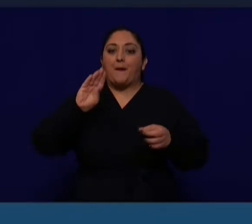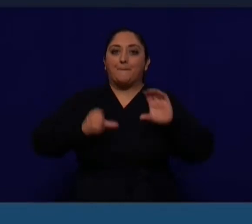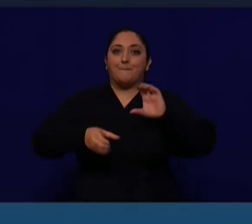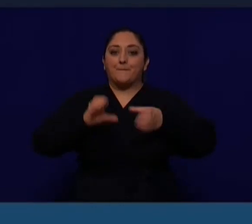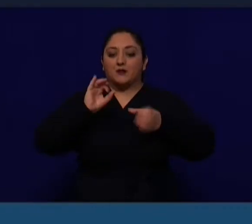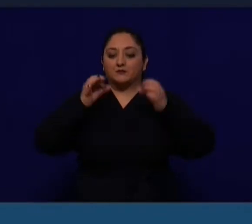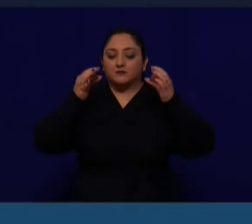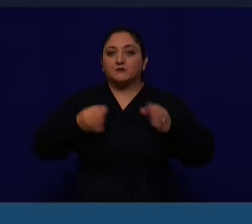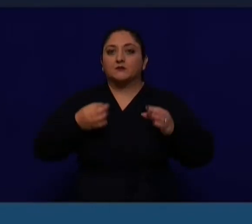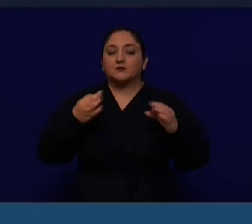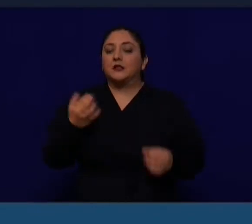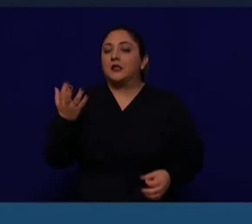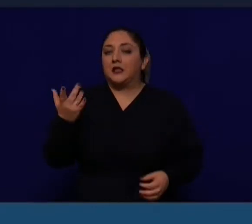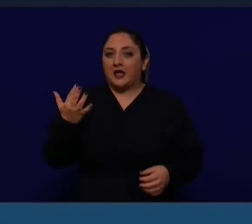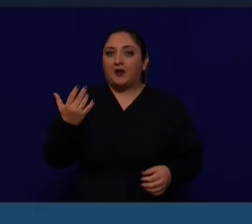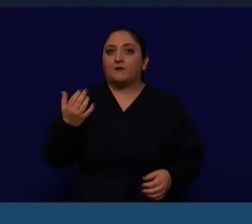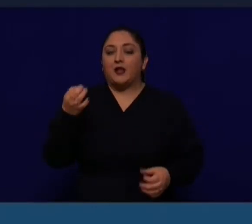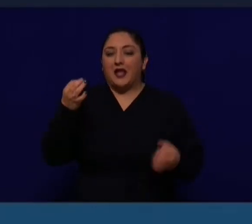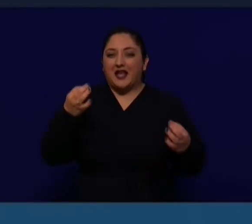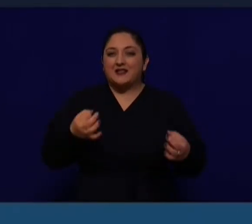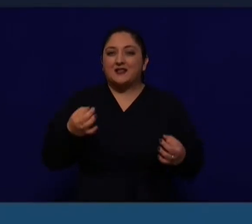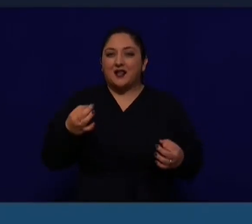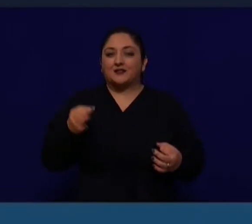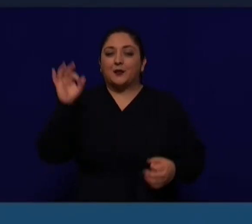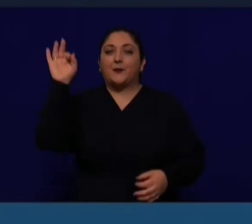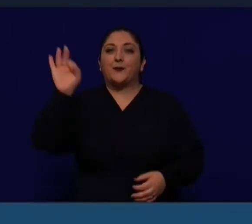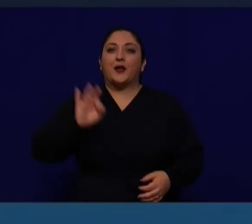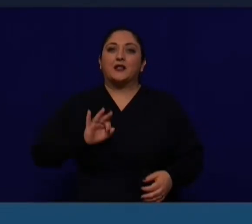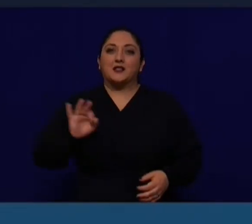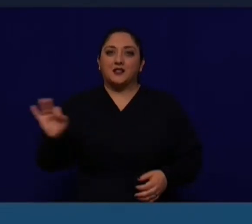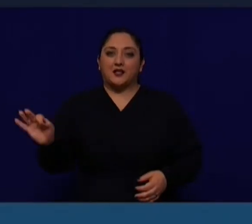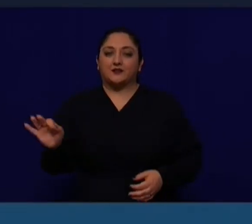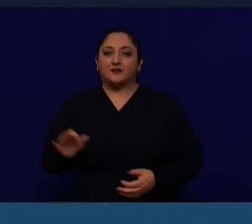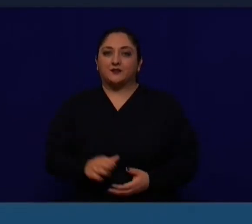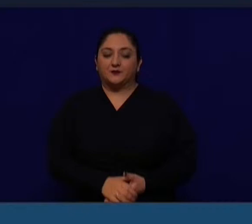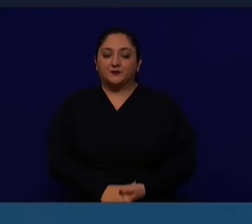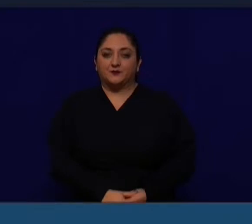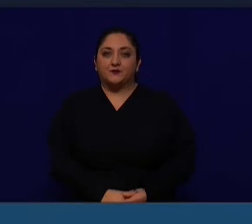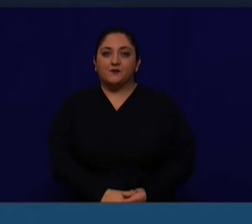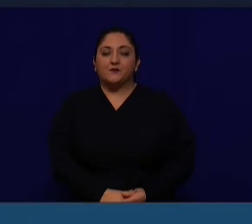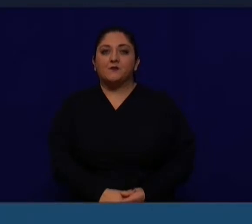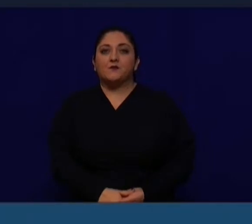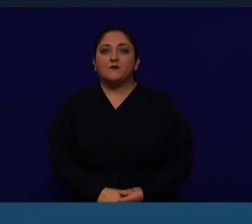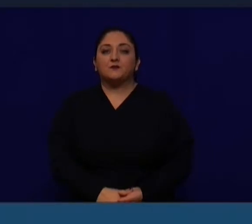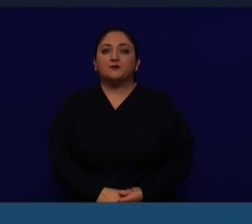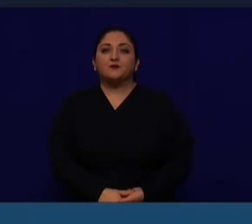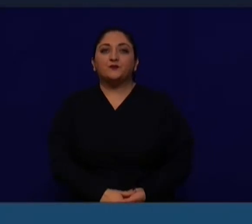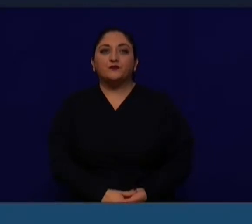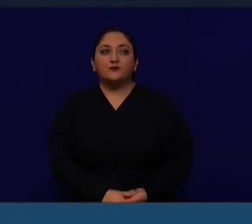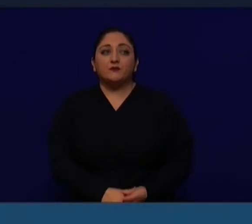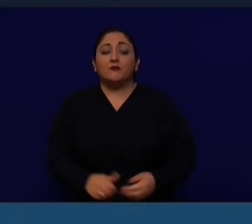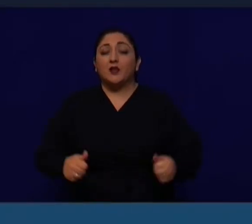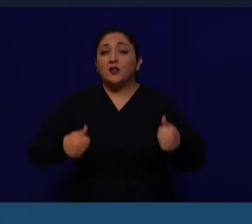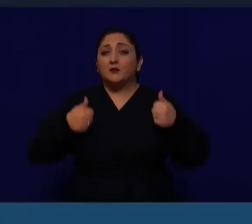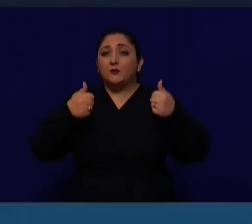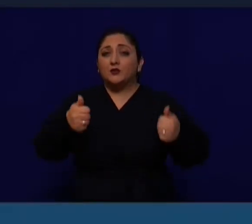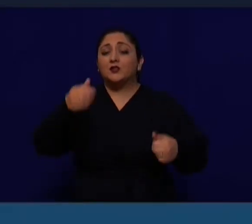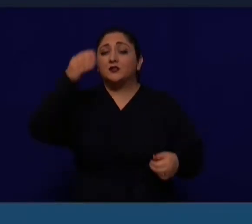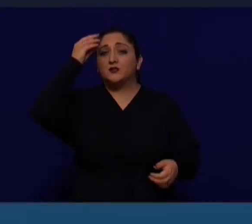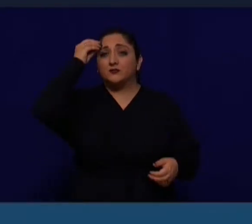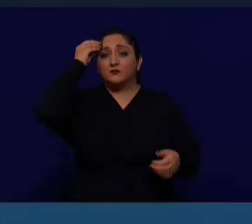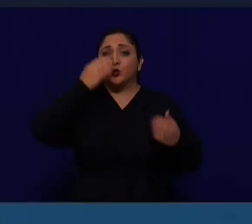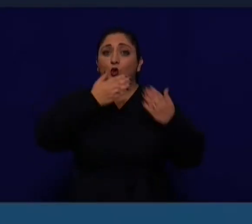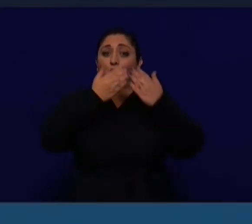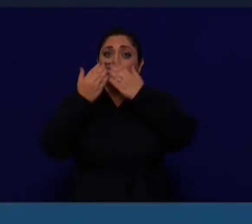nistgħu naraw x'qiegħed jiġru kemm hija r-rata ta' varjant li għandna. Tajb ngħidilkom ukoll li minn studji li ħarġu